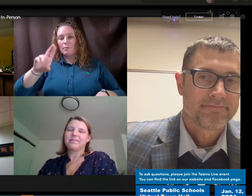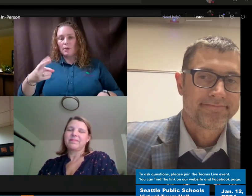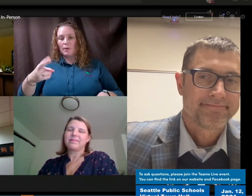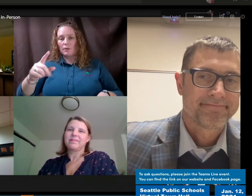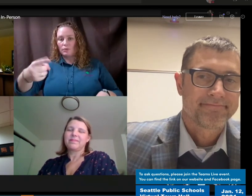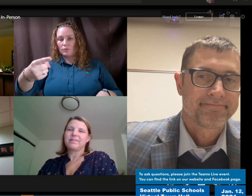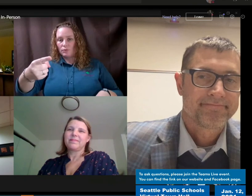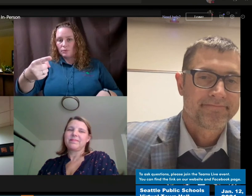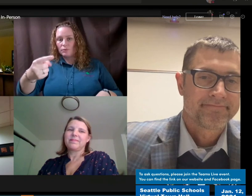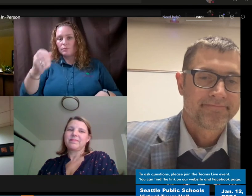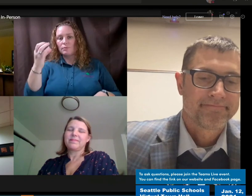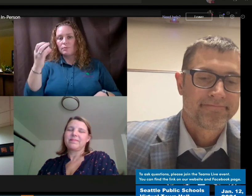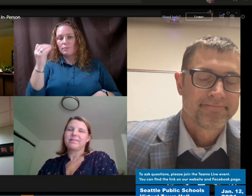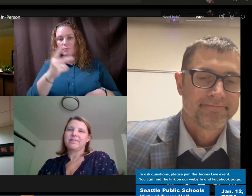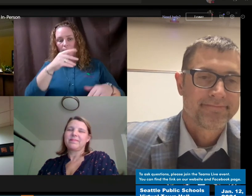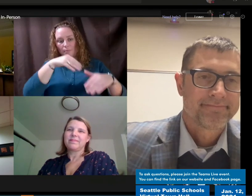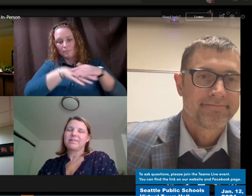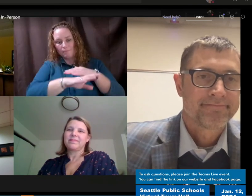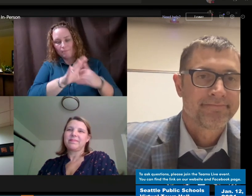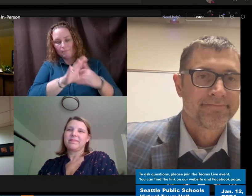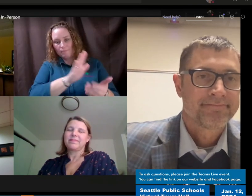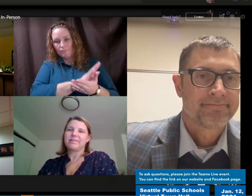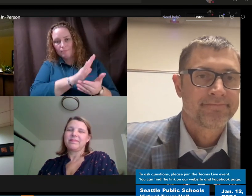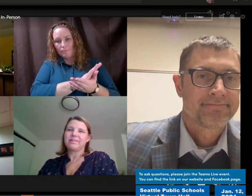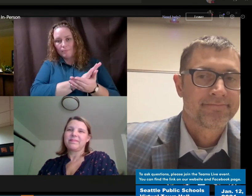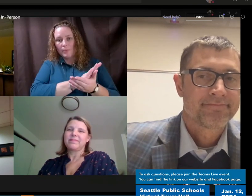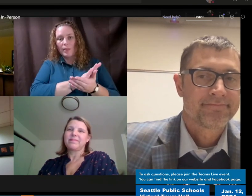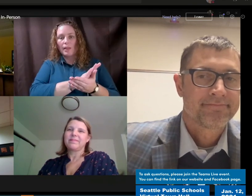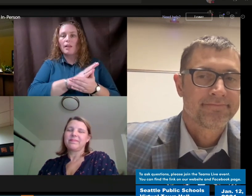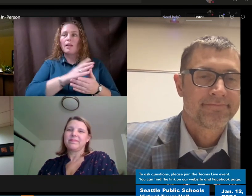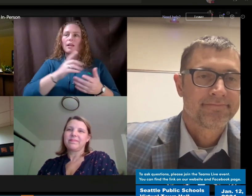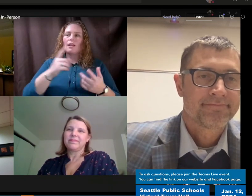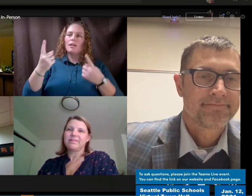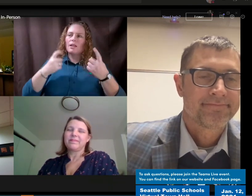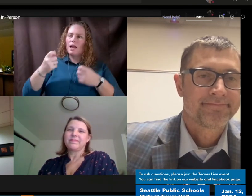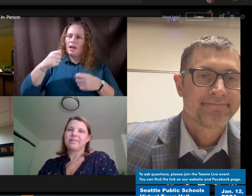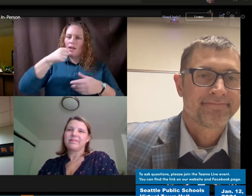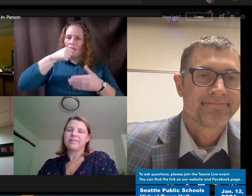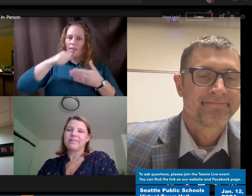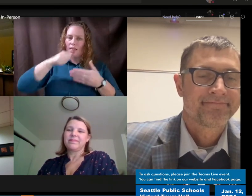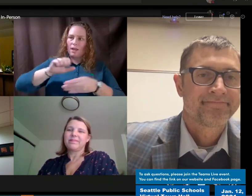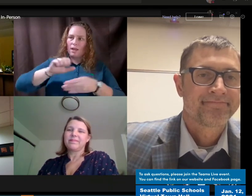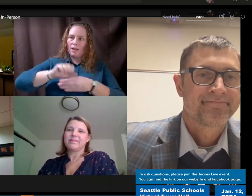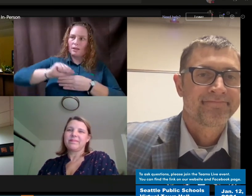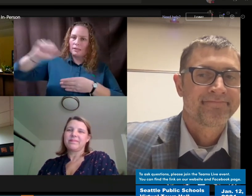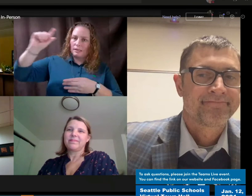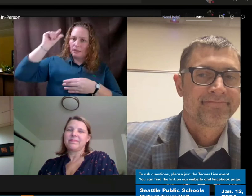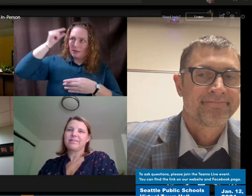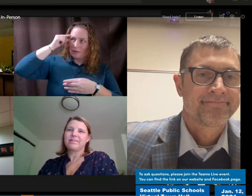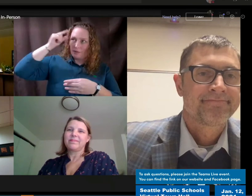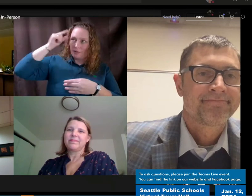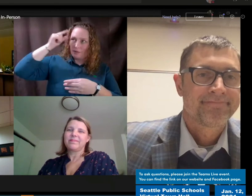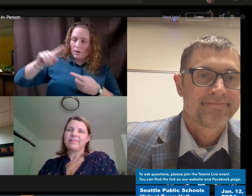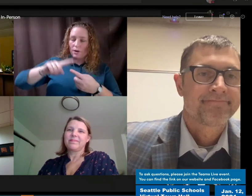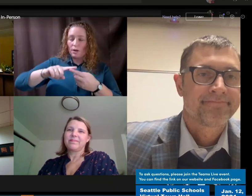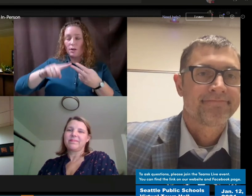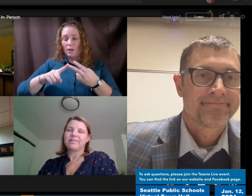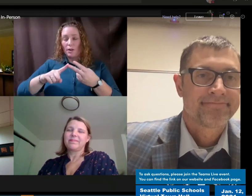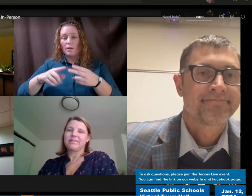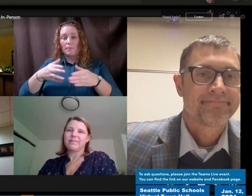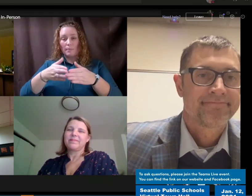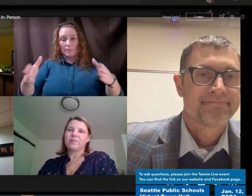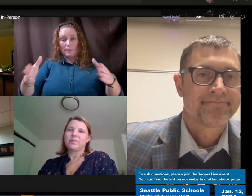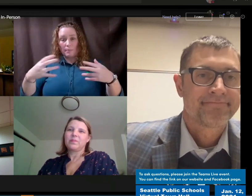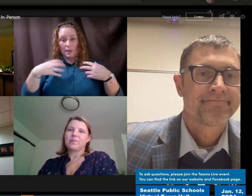some questions about, you know, I did write a letter to the governor and our public health officials about trying to get